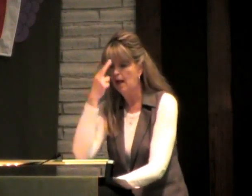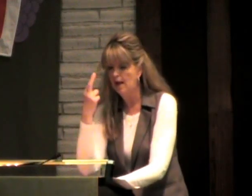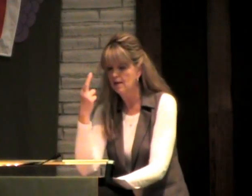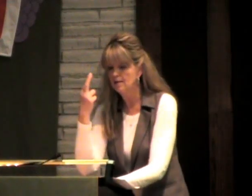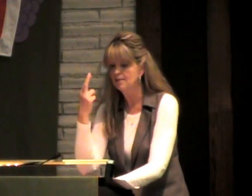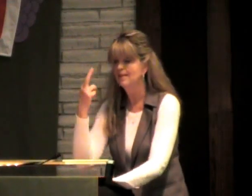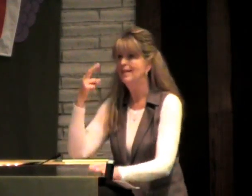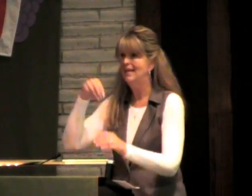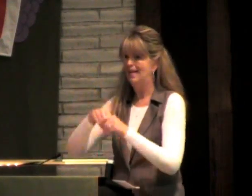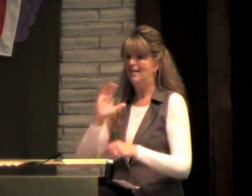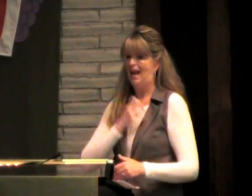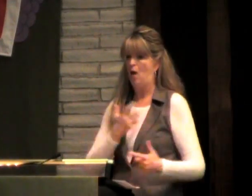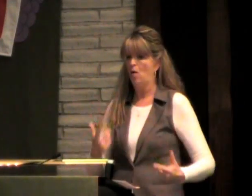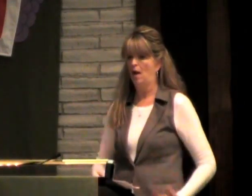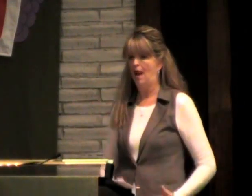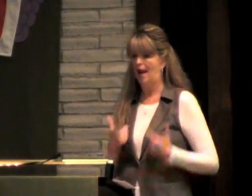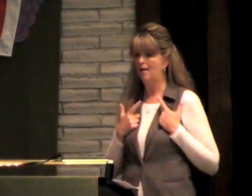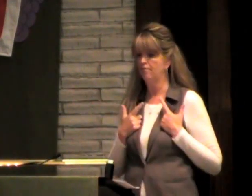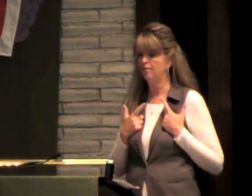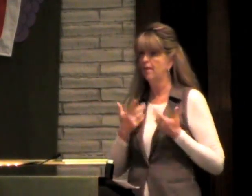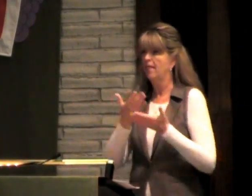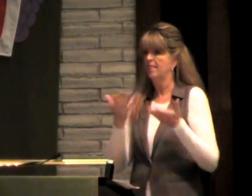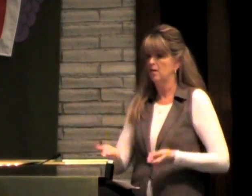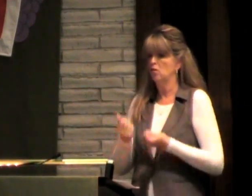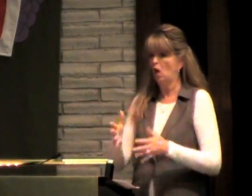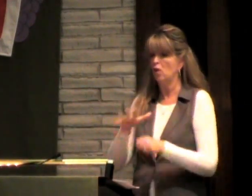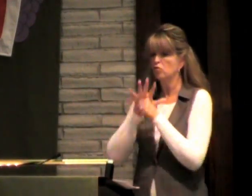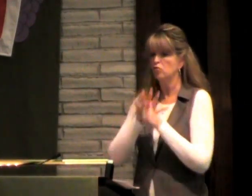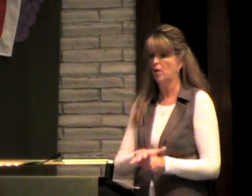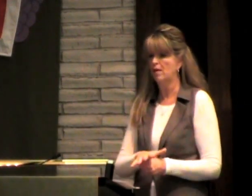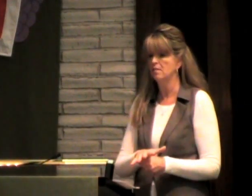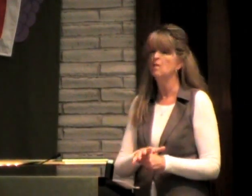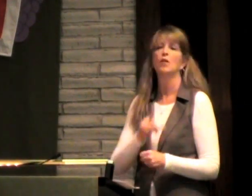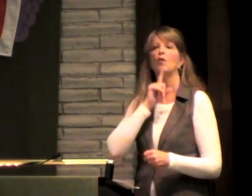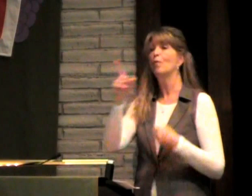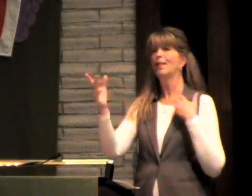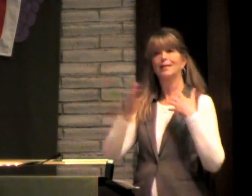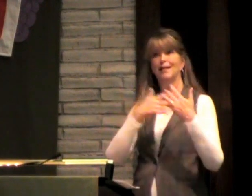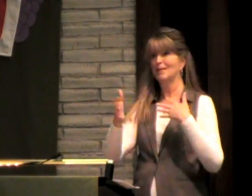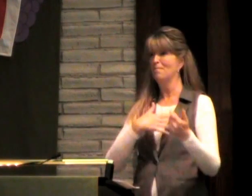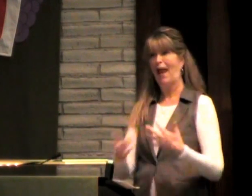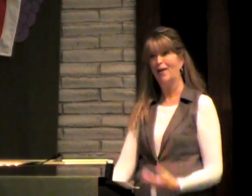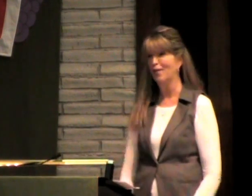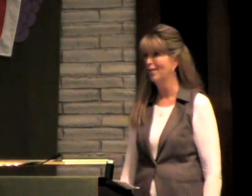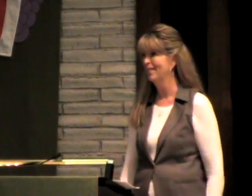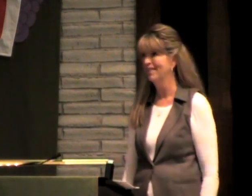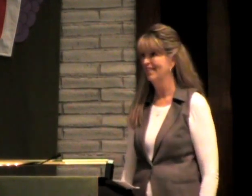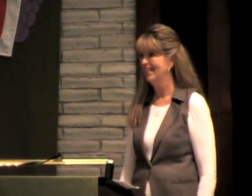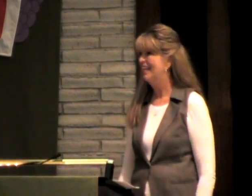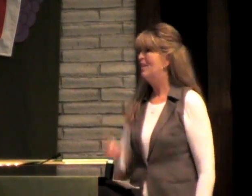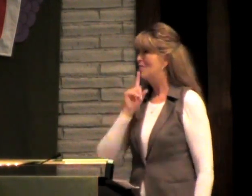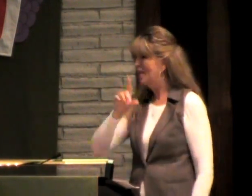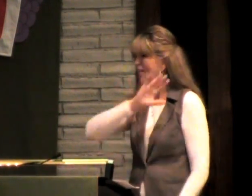But we need to realize that in our lives, the things that cause stress, regardless what they